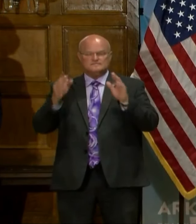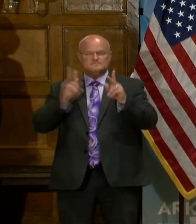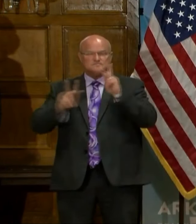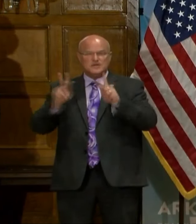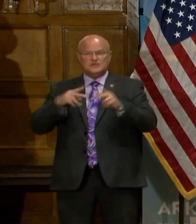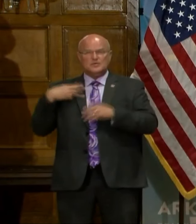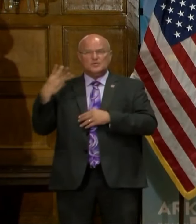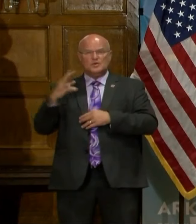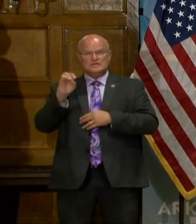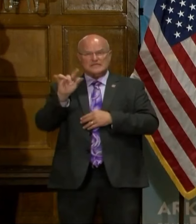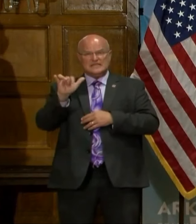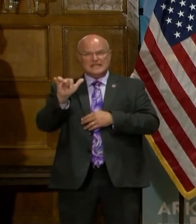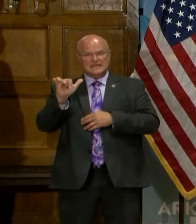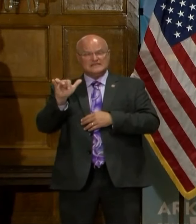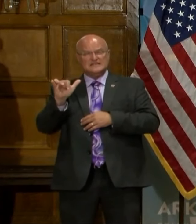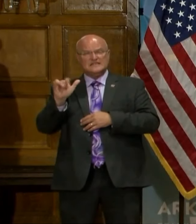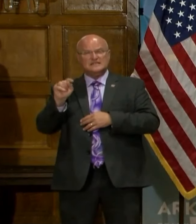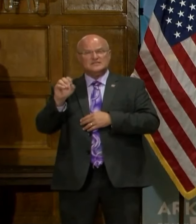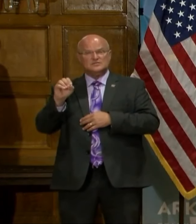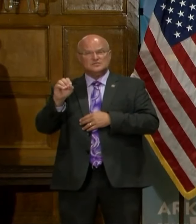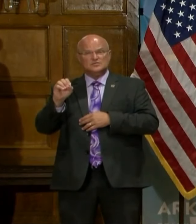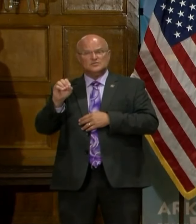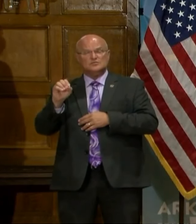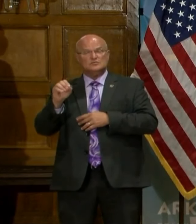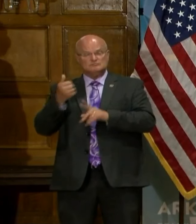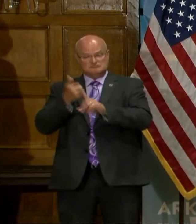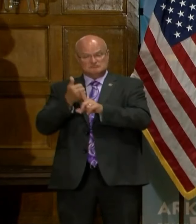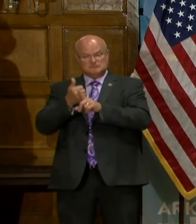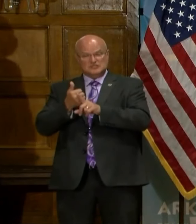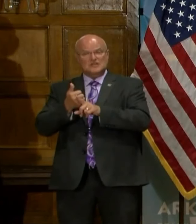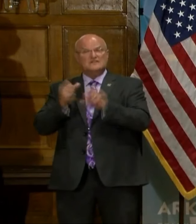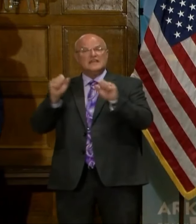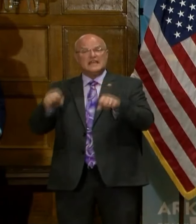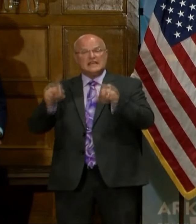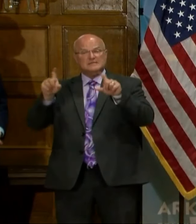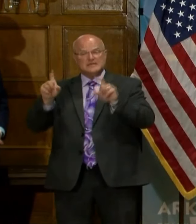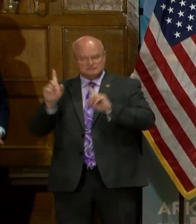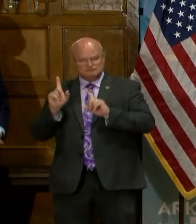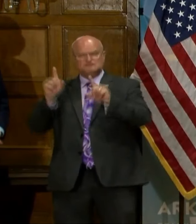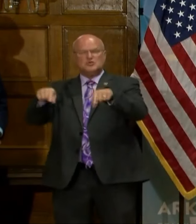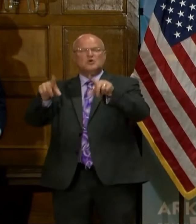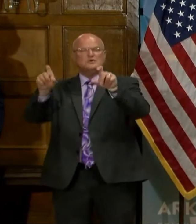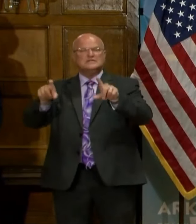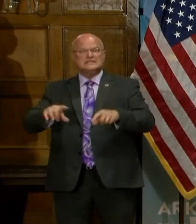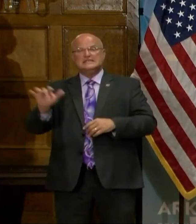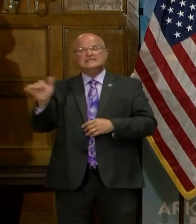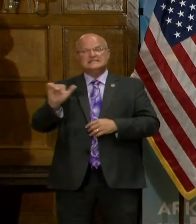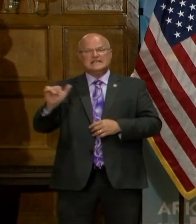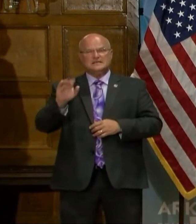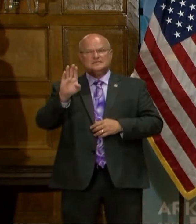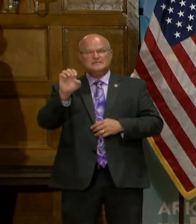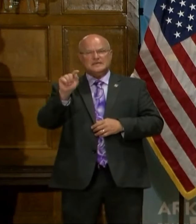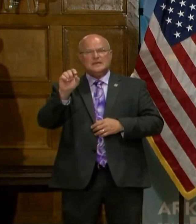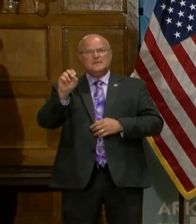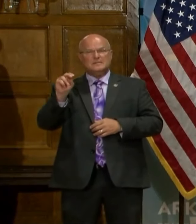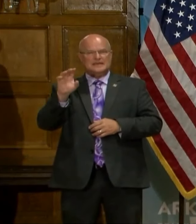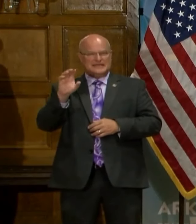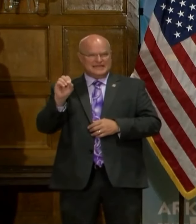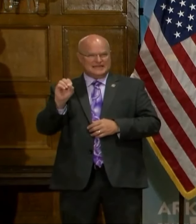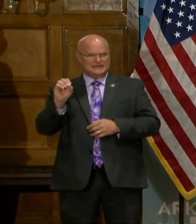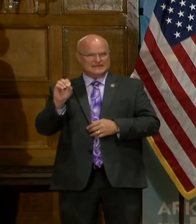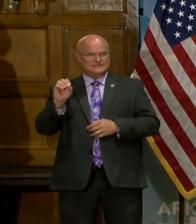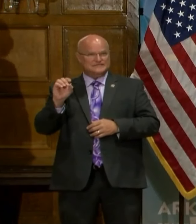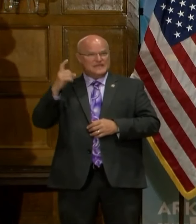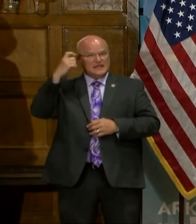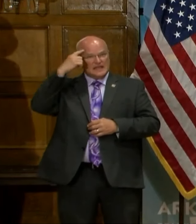folks in Washington County to avail themselves of the resources there for testing, just like those in Benton County have. As the